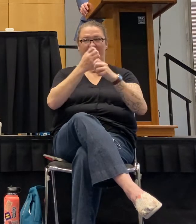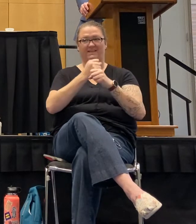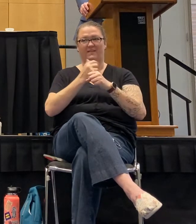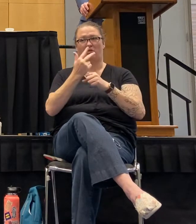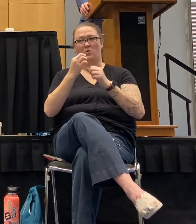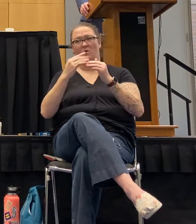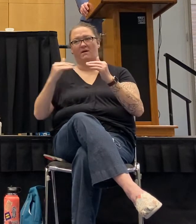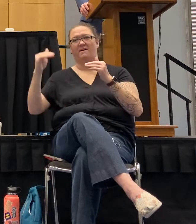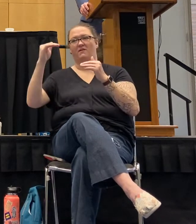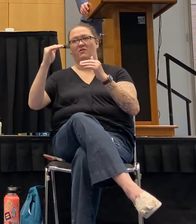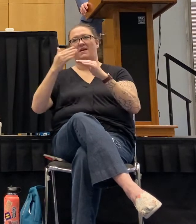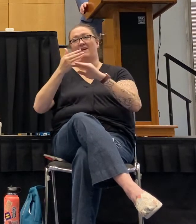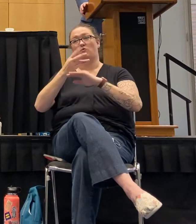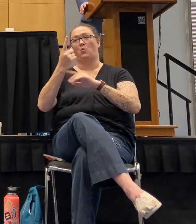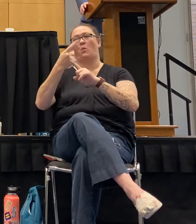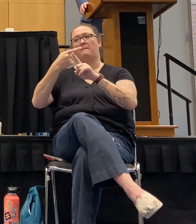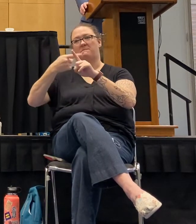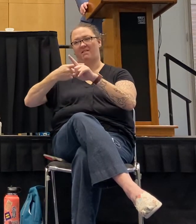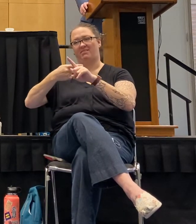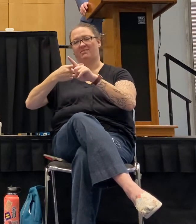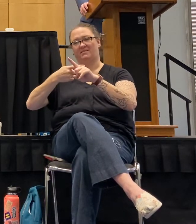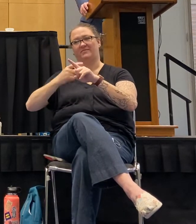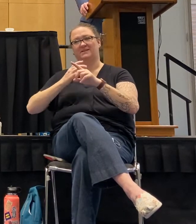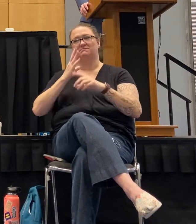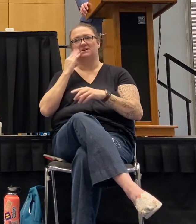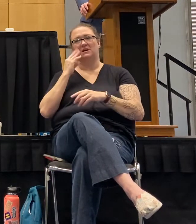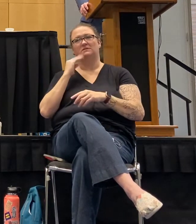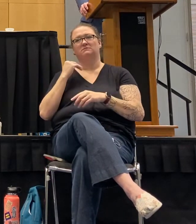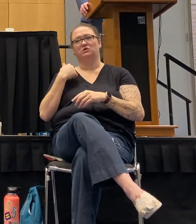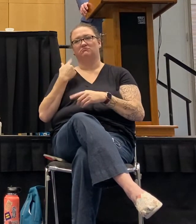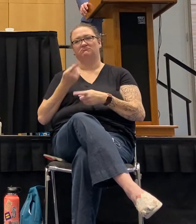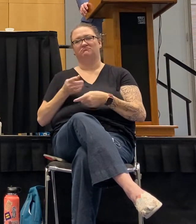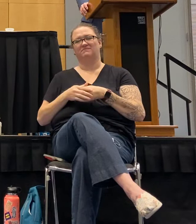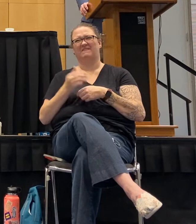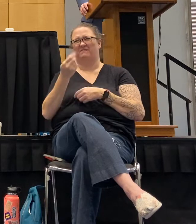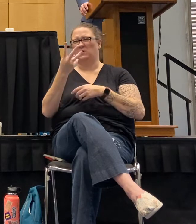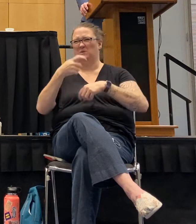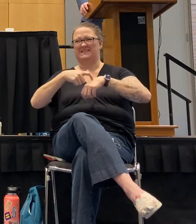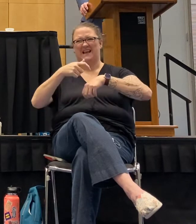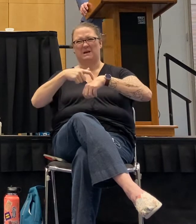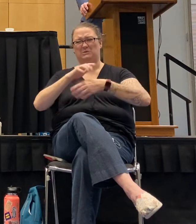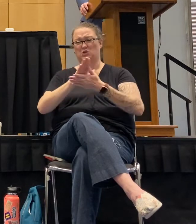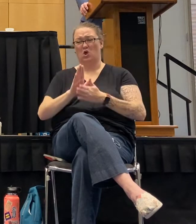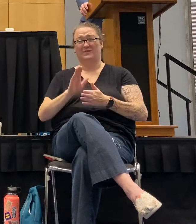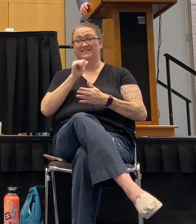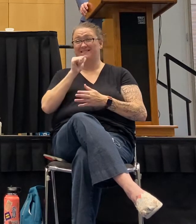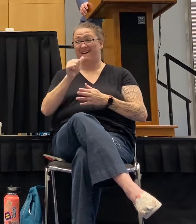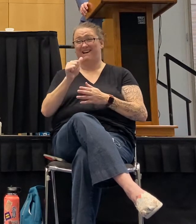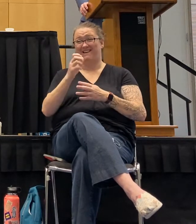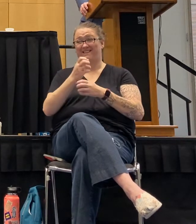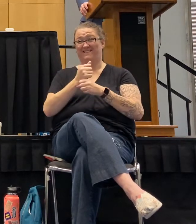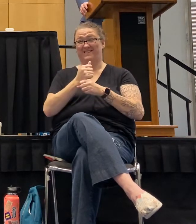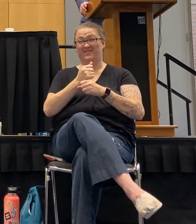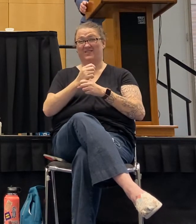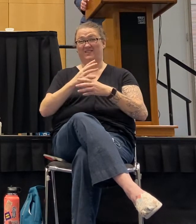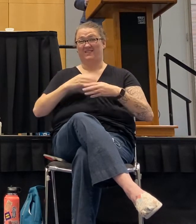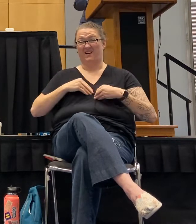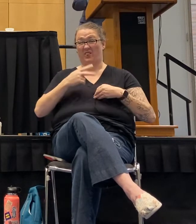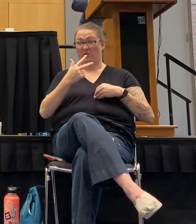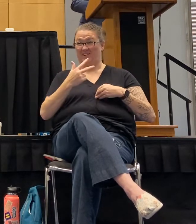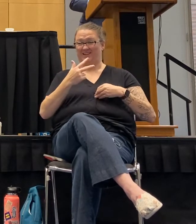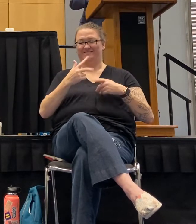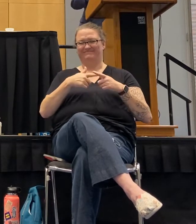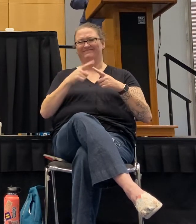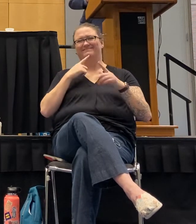3 or higher within 1 month. And that's very much been our experience, that for the few times that scholars haven't gotten the 3, we've been able to